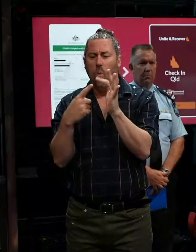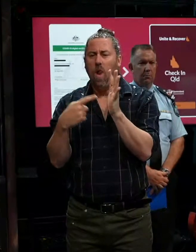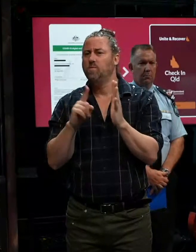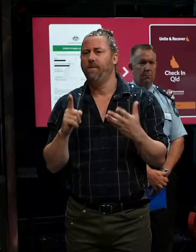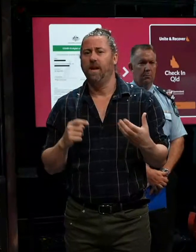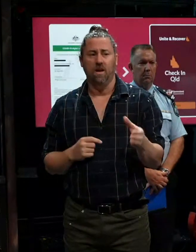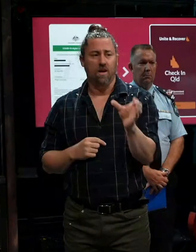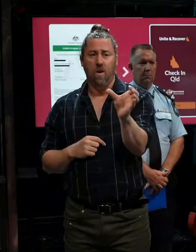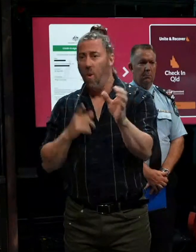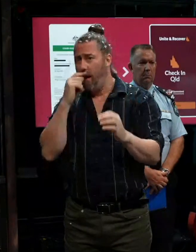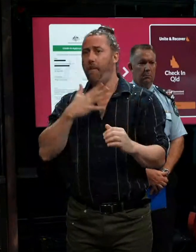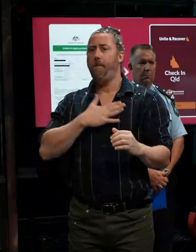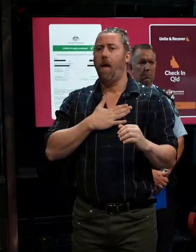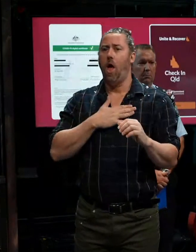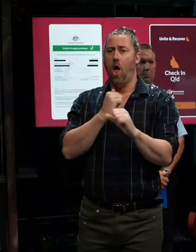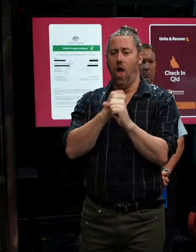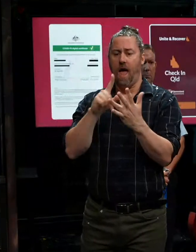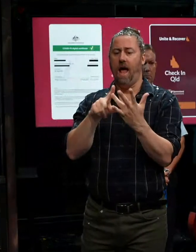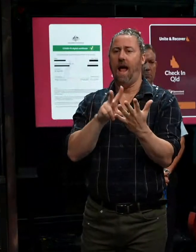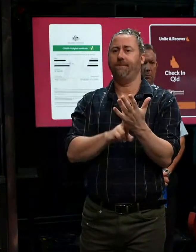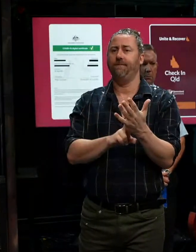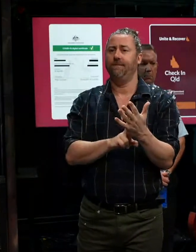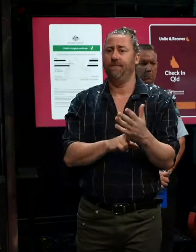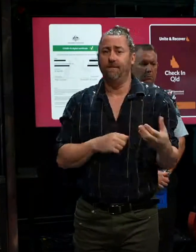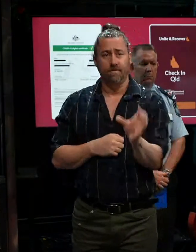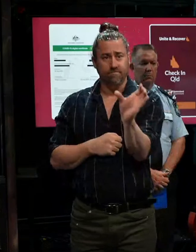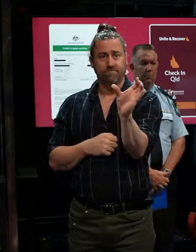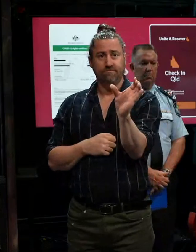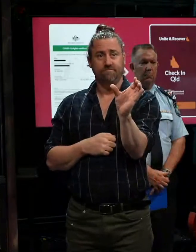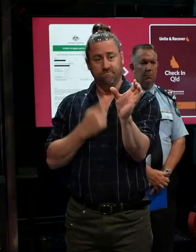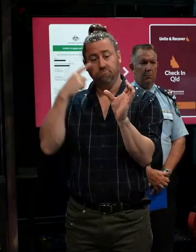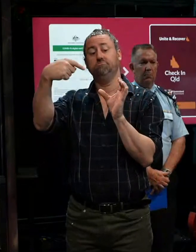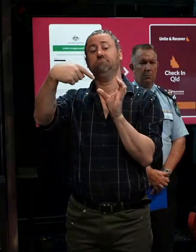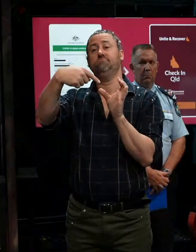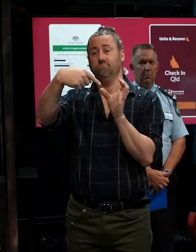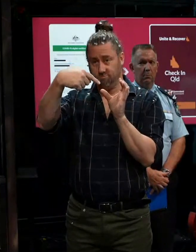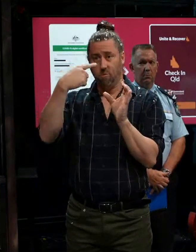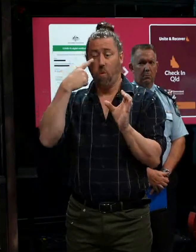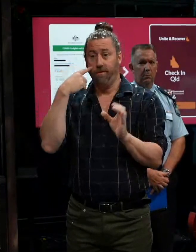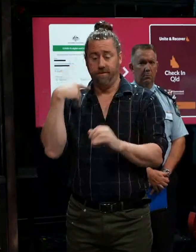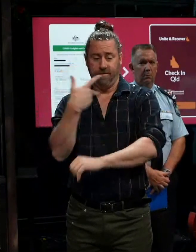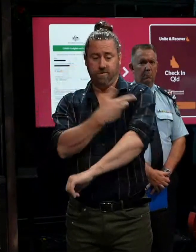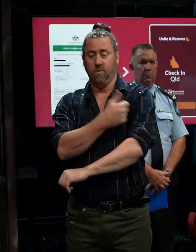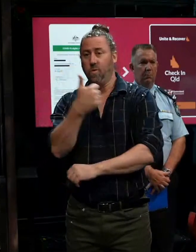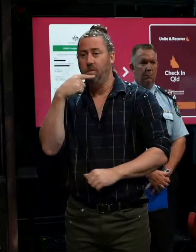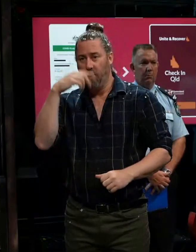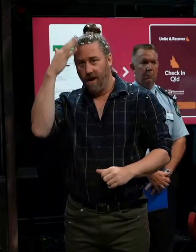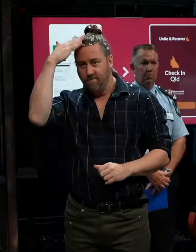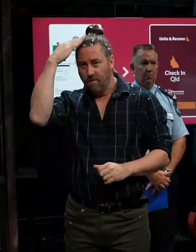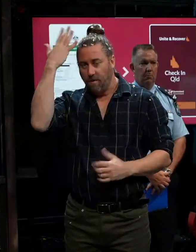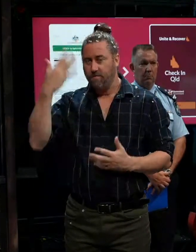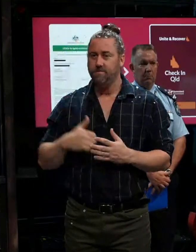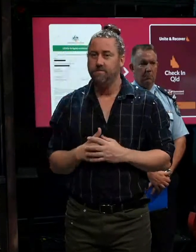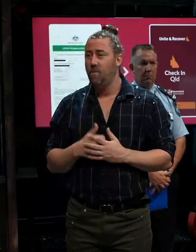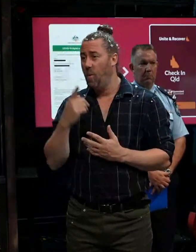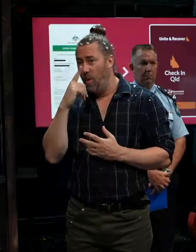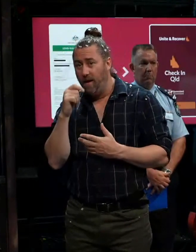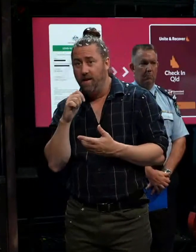or go into your MyGov account every time you go into a business and prove that you've got your vaccination, or you can print it and utilise